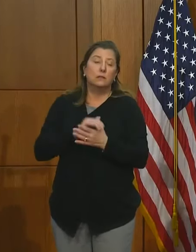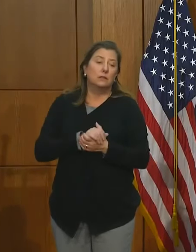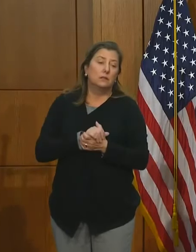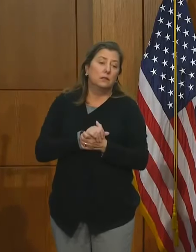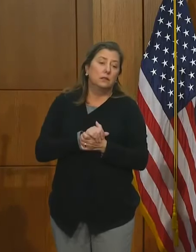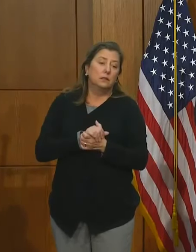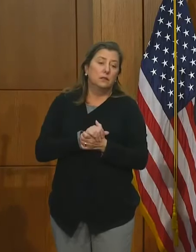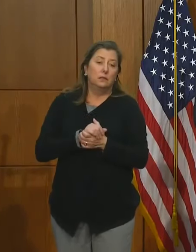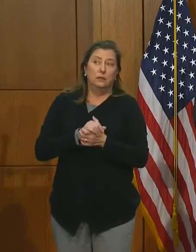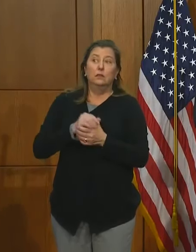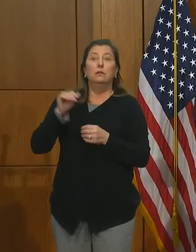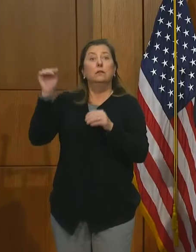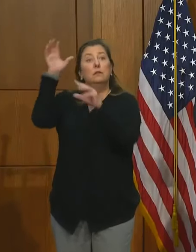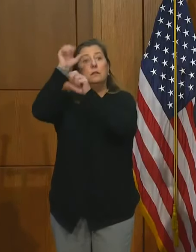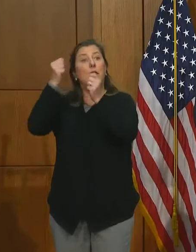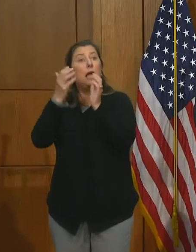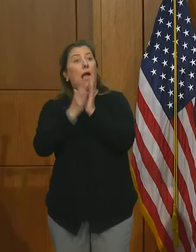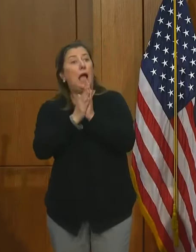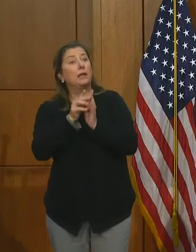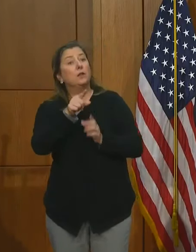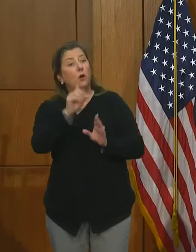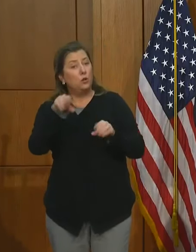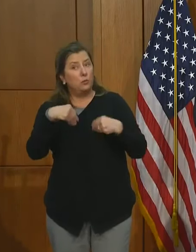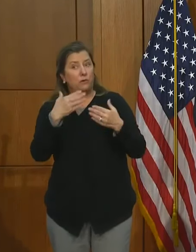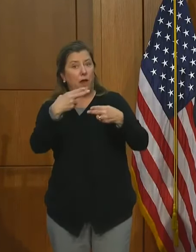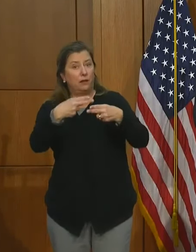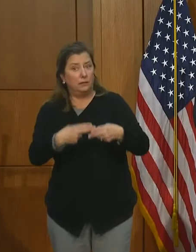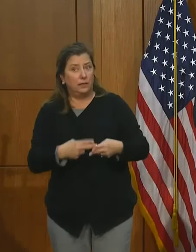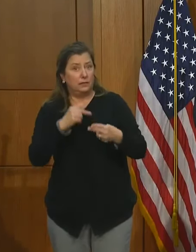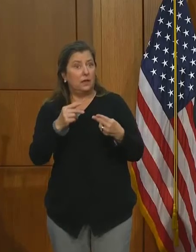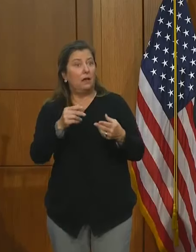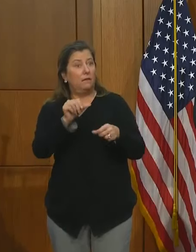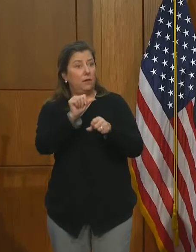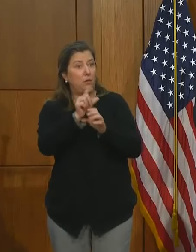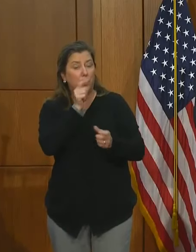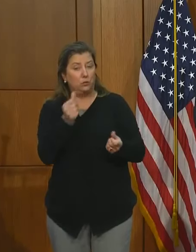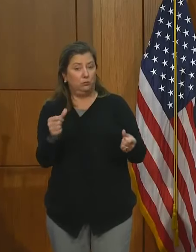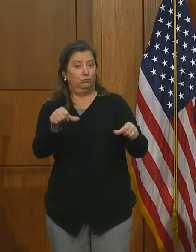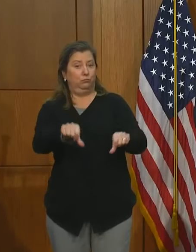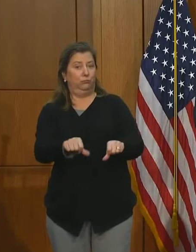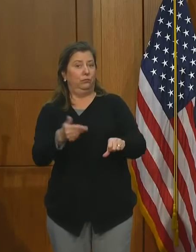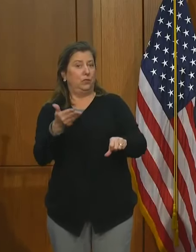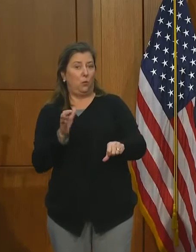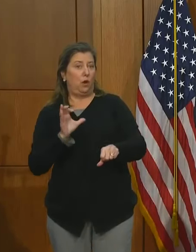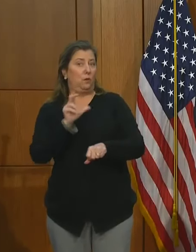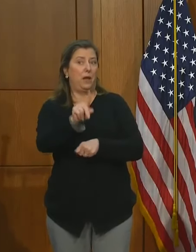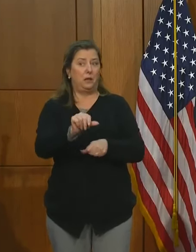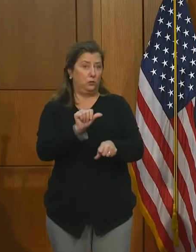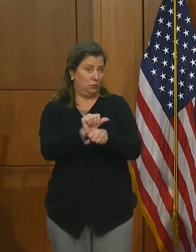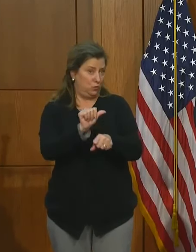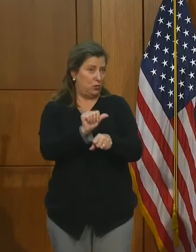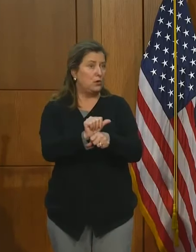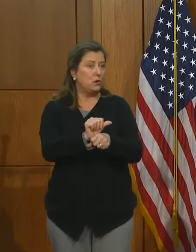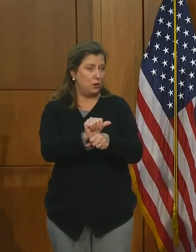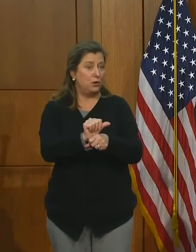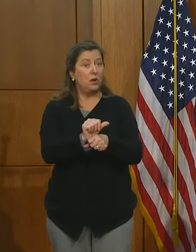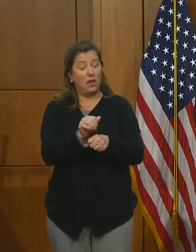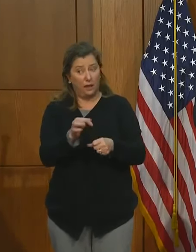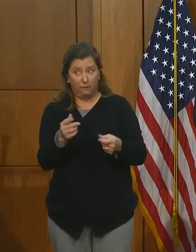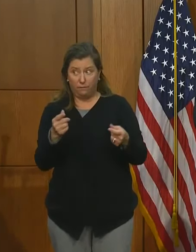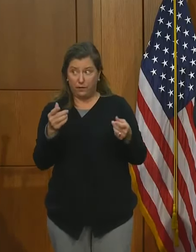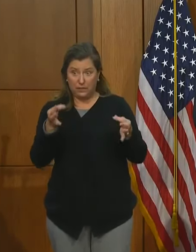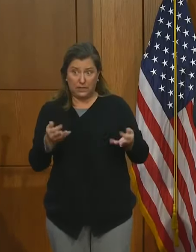has asked that states provide lists of employees who have rejected coming back onto the job to be kicked off